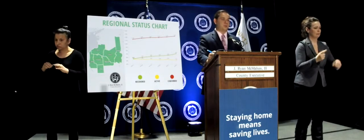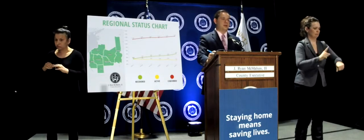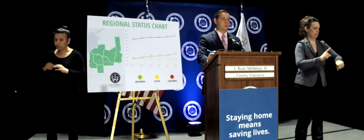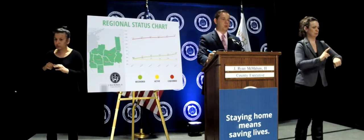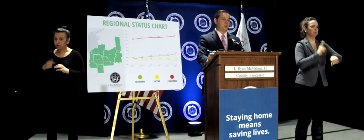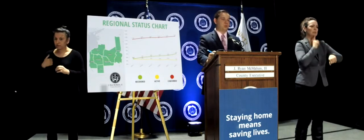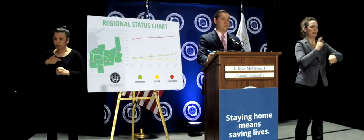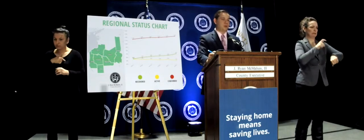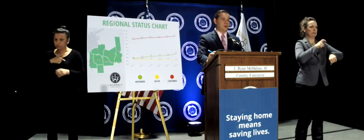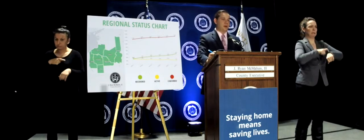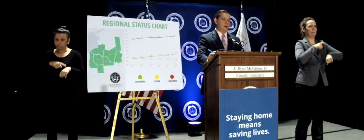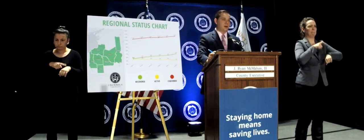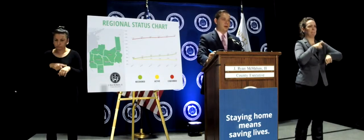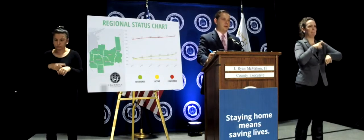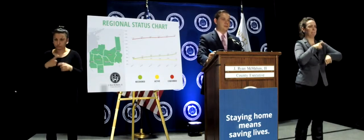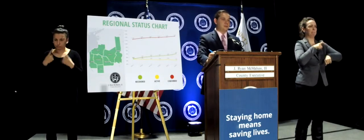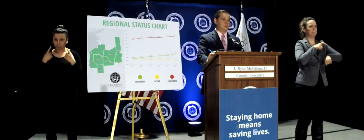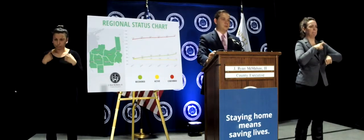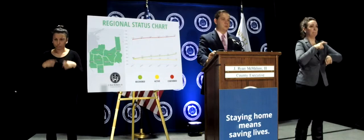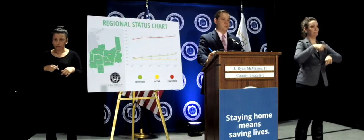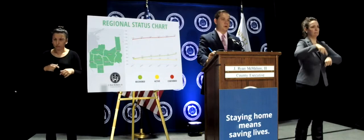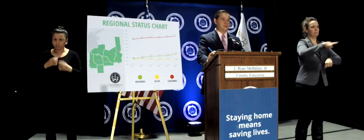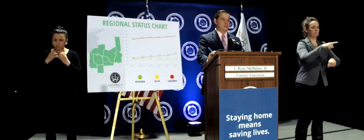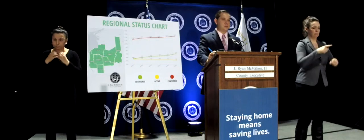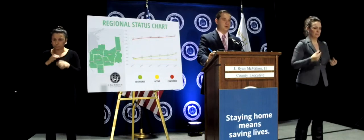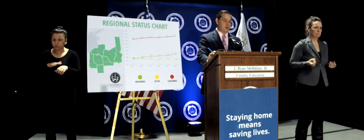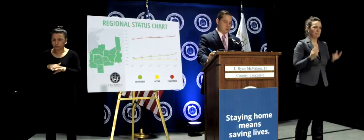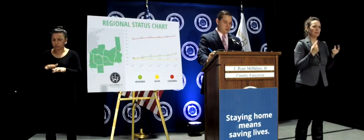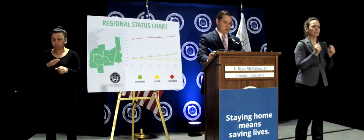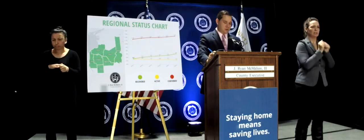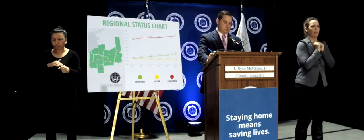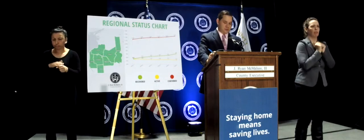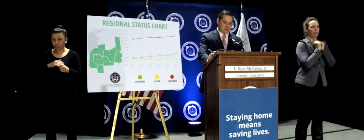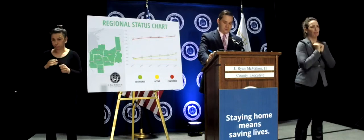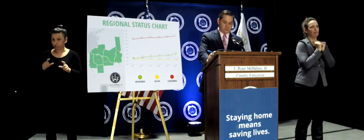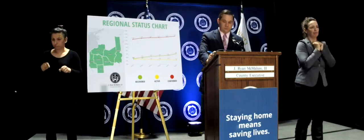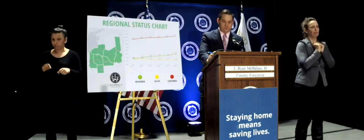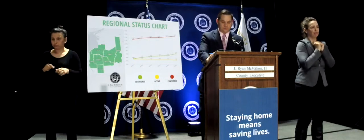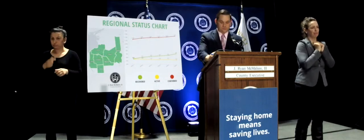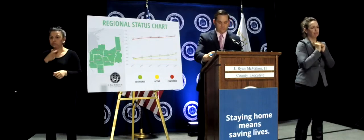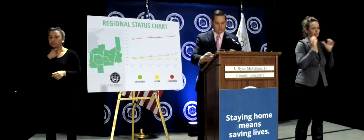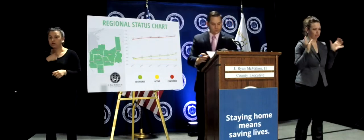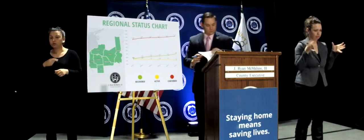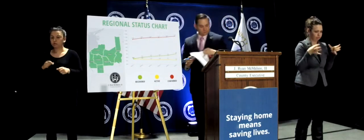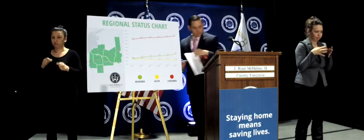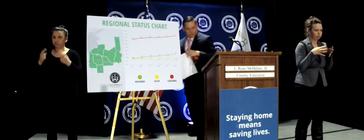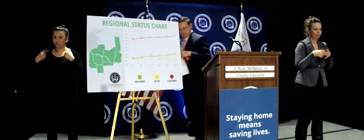we can to protect both and continue to be smart, stay strong, and be safe.